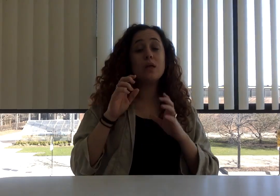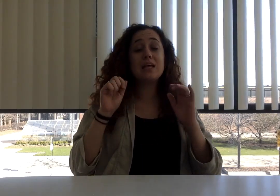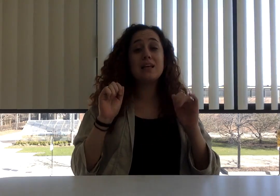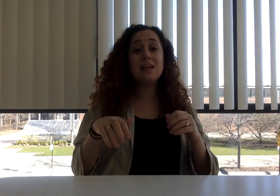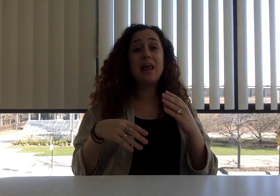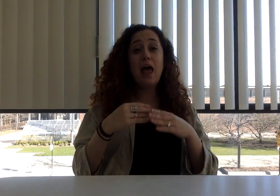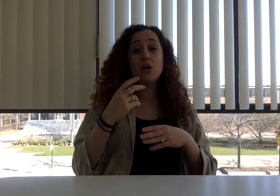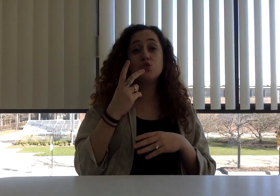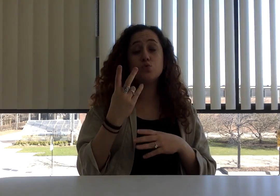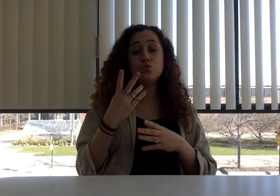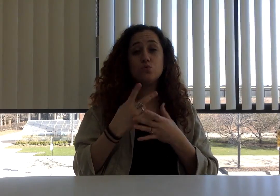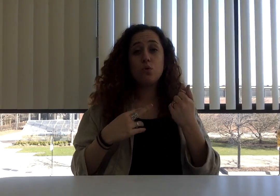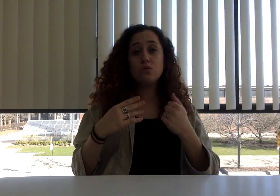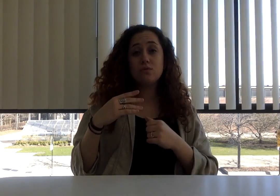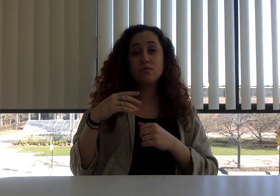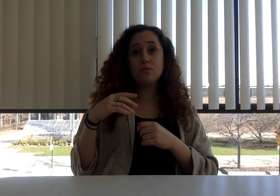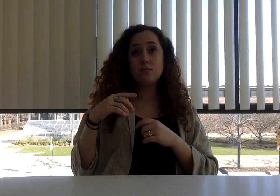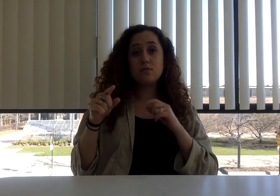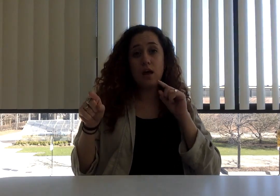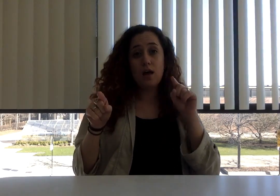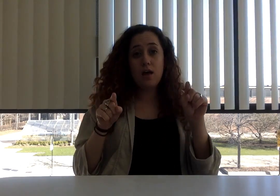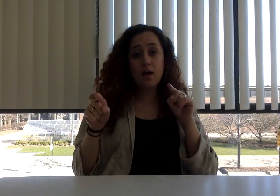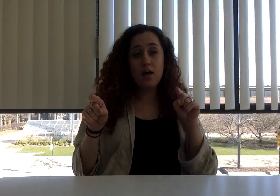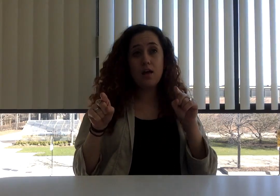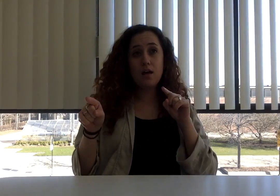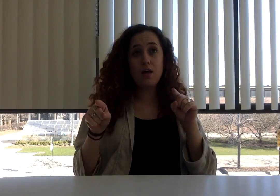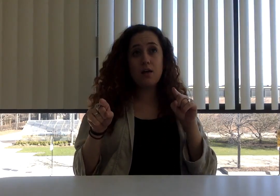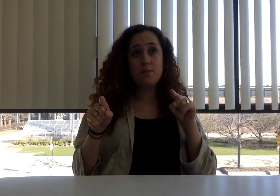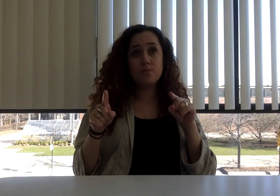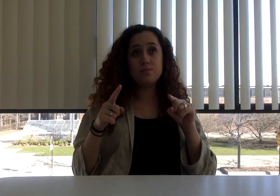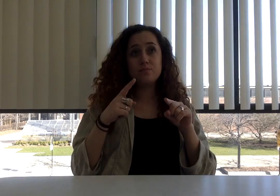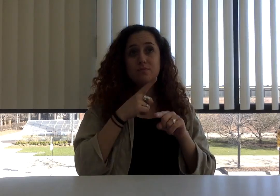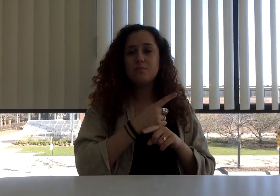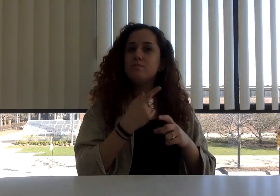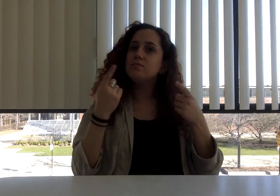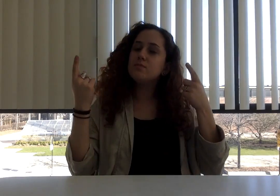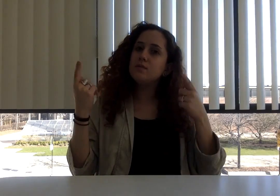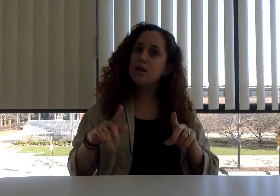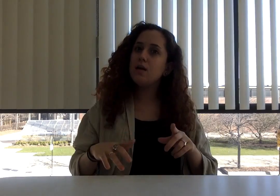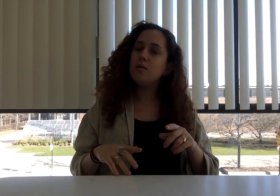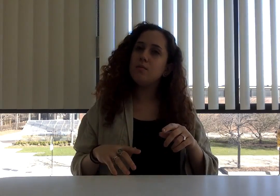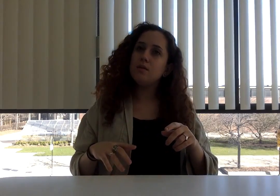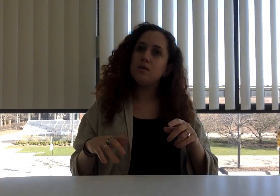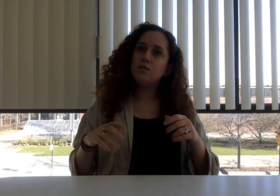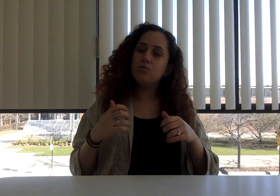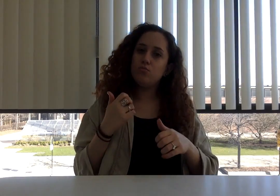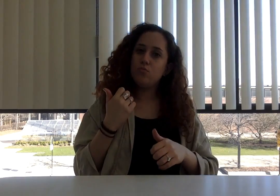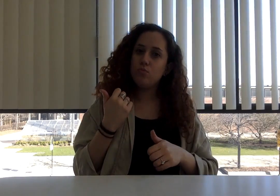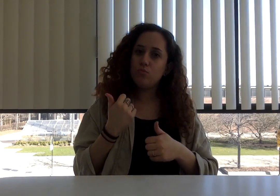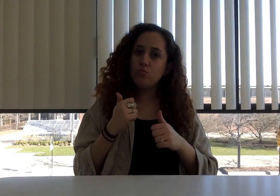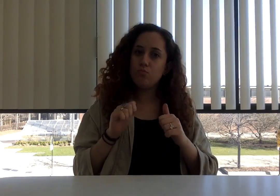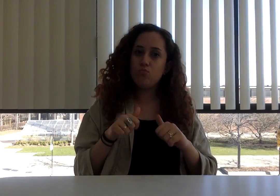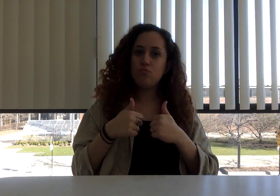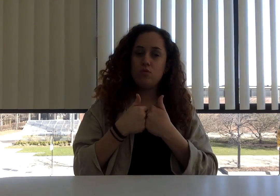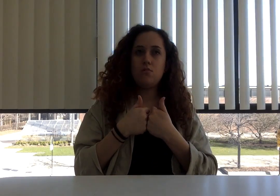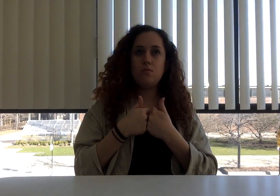and get plus or minus square root of 2. The problem is when we subtract 1, x squared equals -1, we take